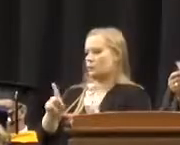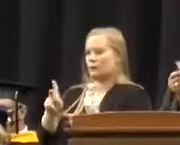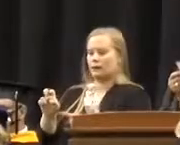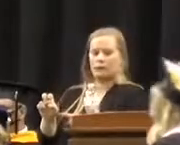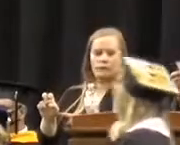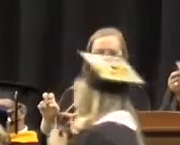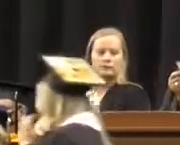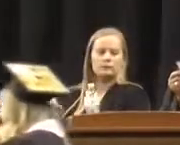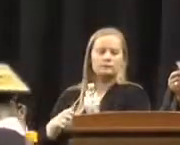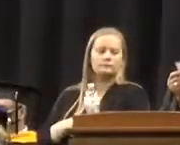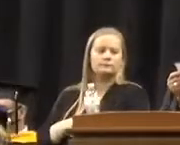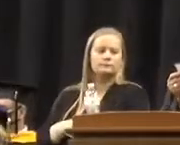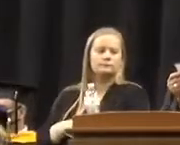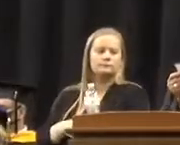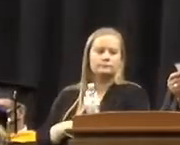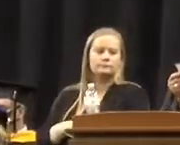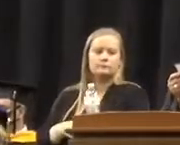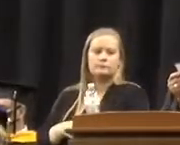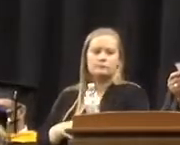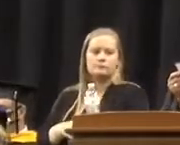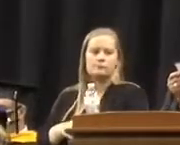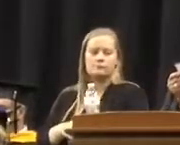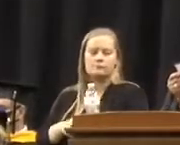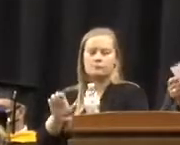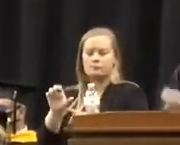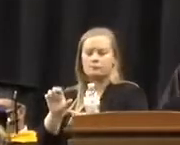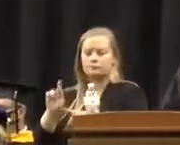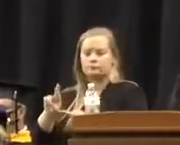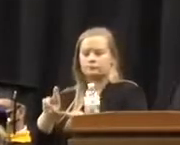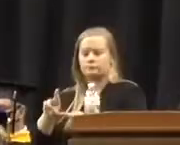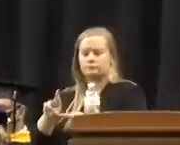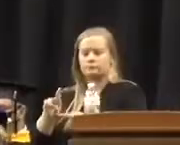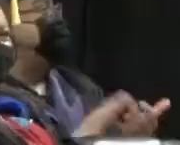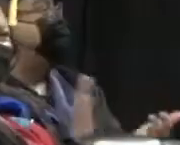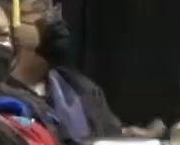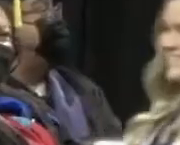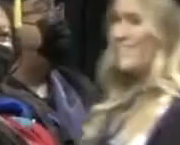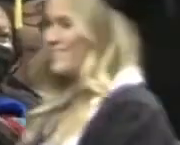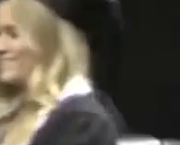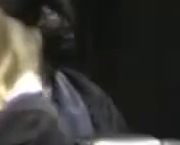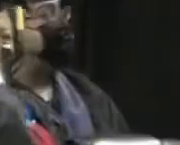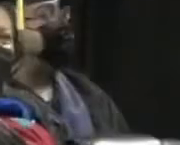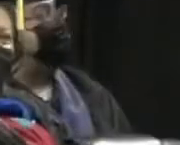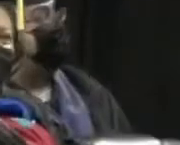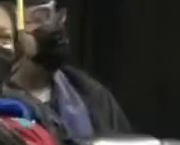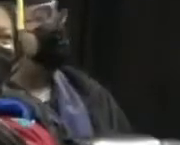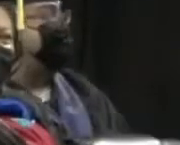Brandy Lee Wilkie, Crimson Scholar.